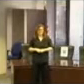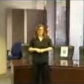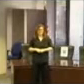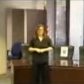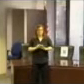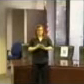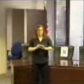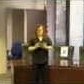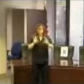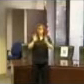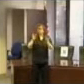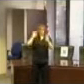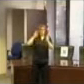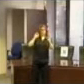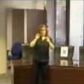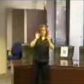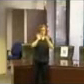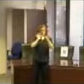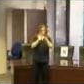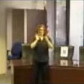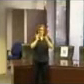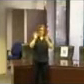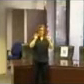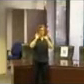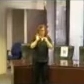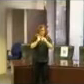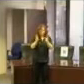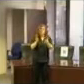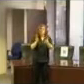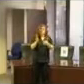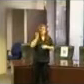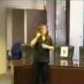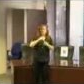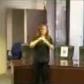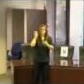Any comments? If not, is there a motion for approval for initial adoption?